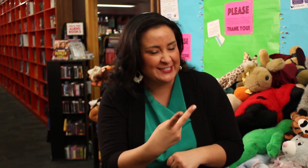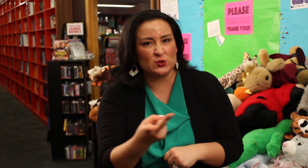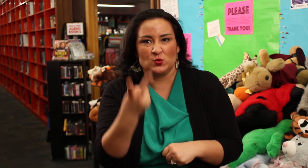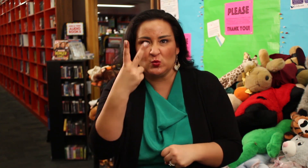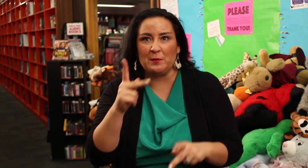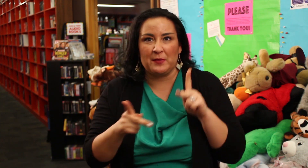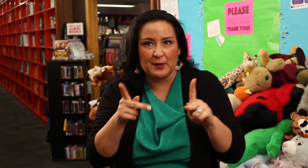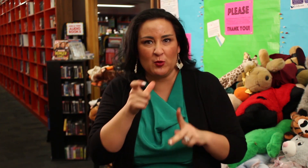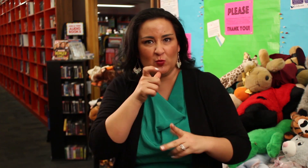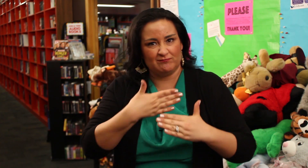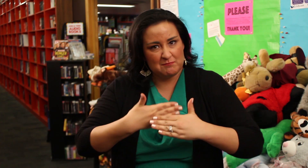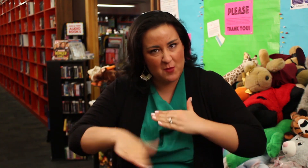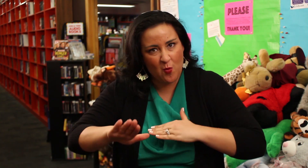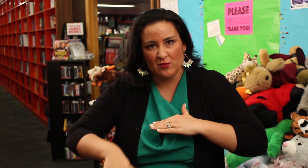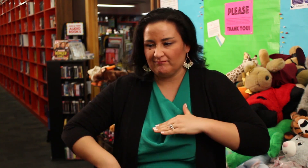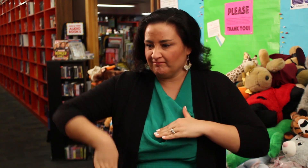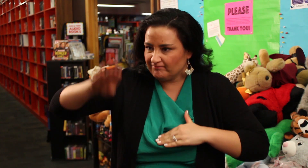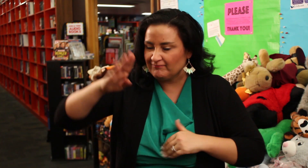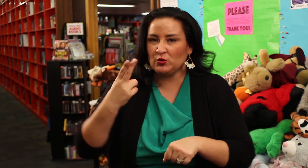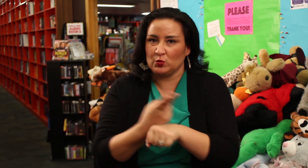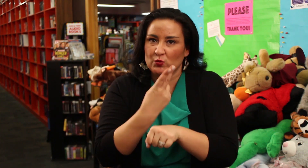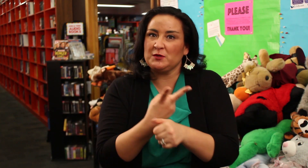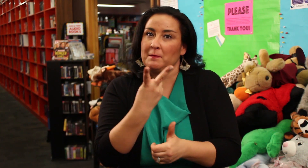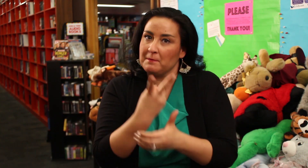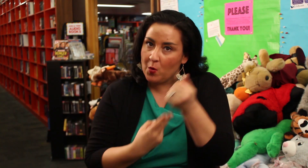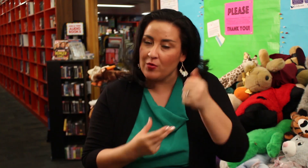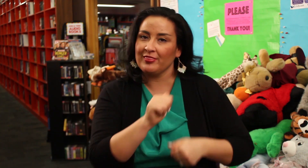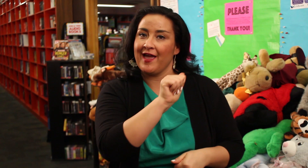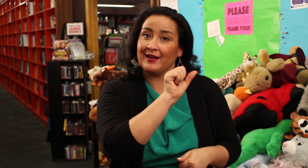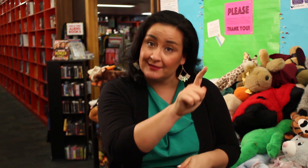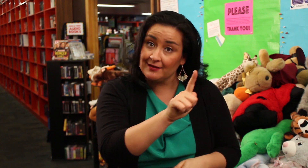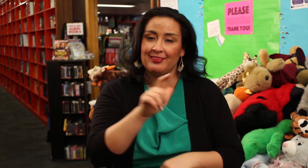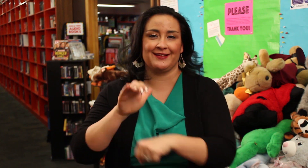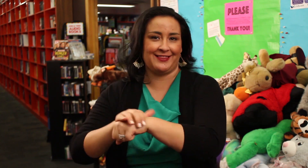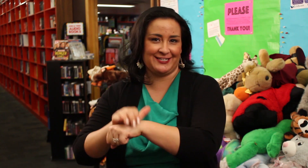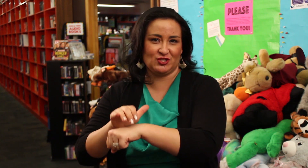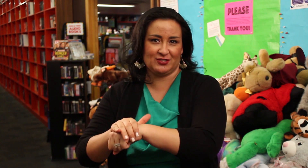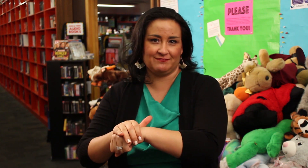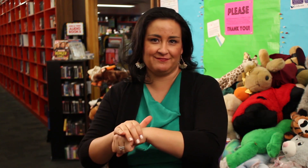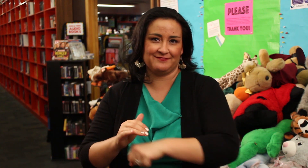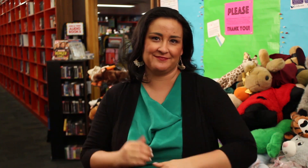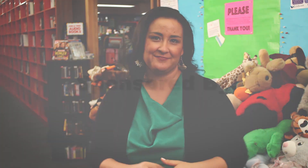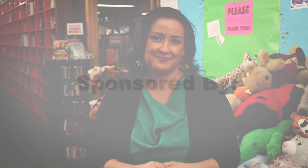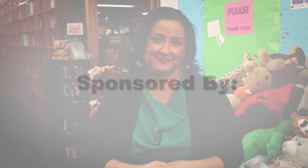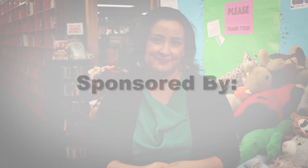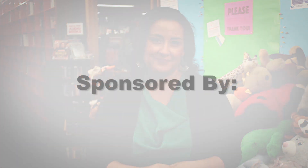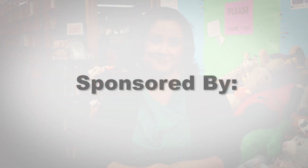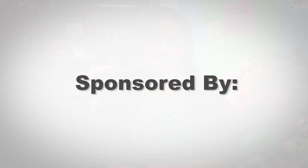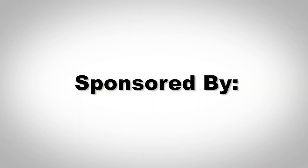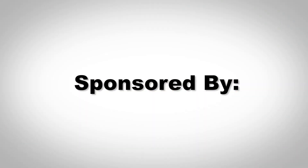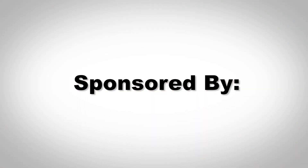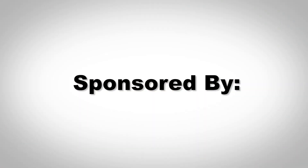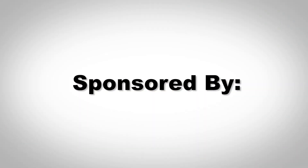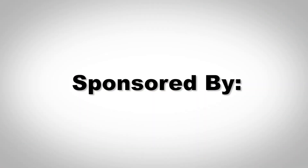we speak with 2 women who grew up using both English and ASL from birth.